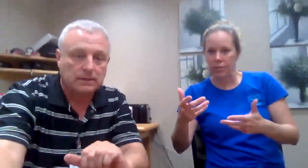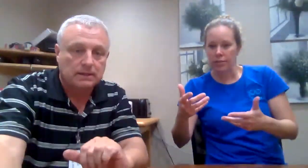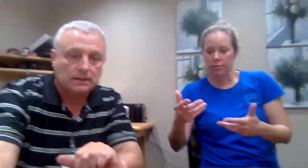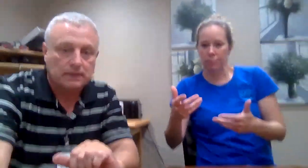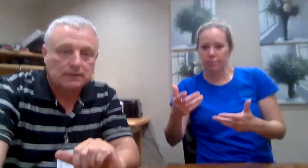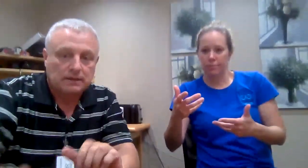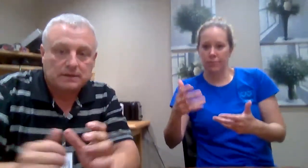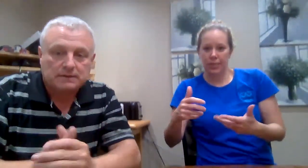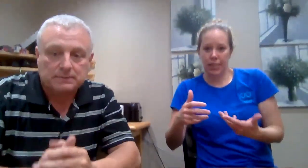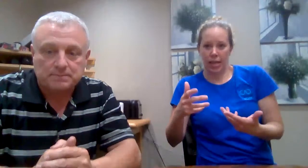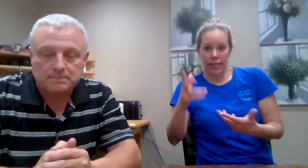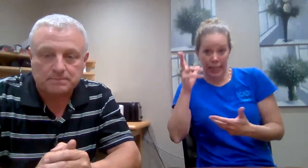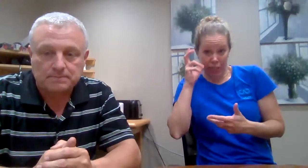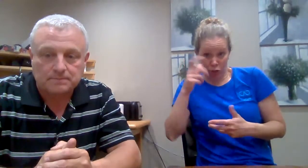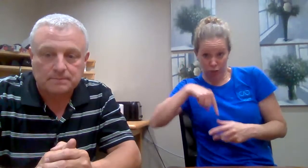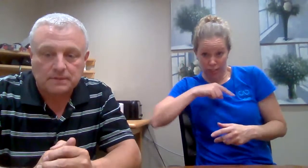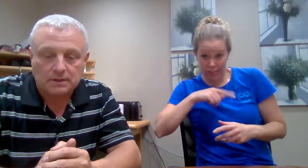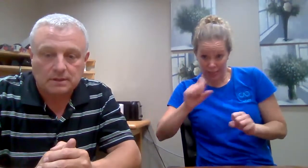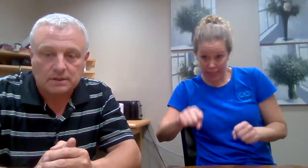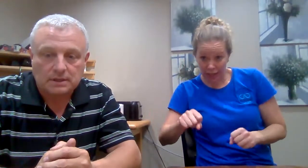Shirley?